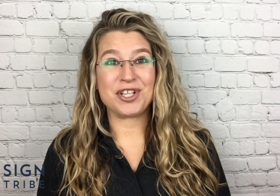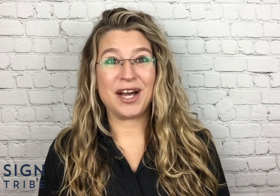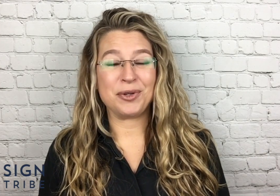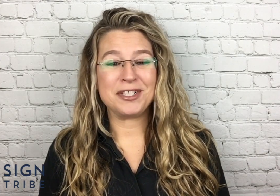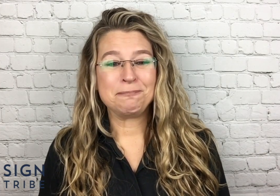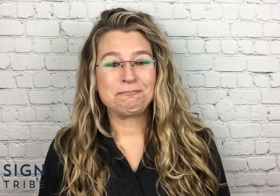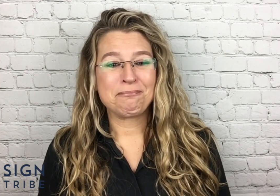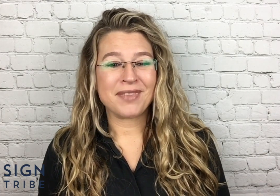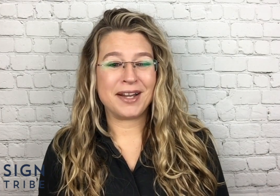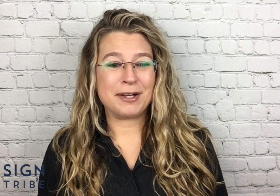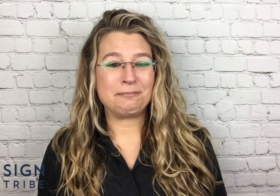out.